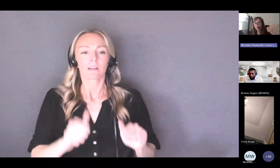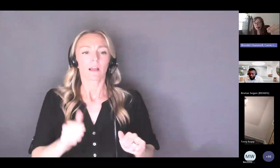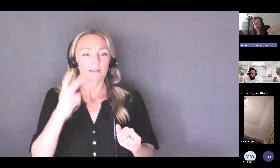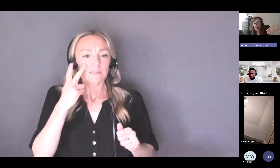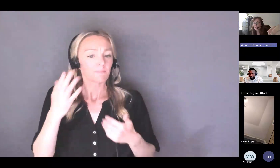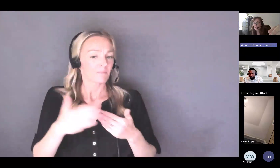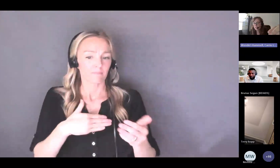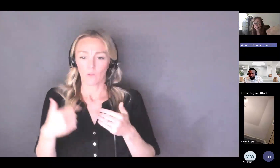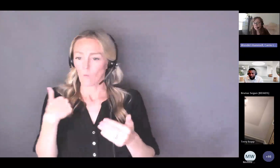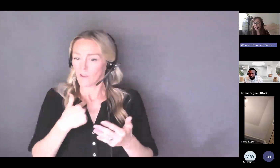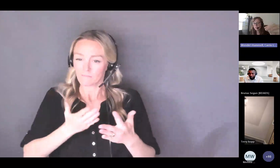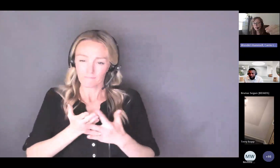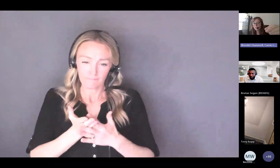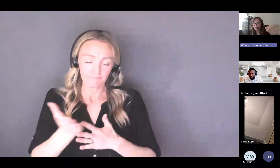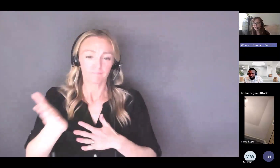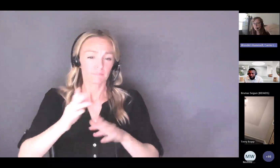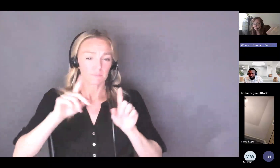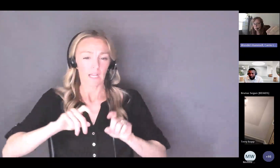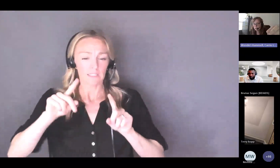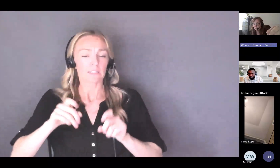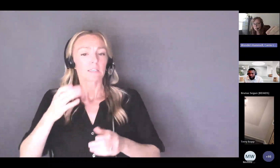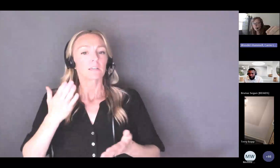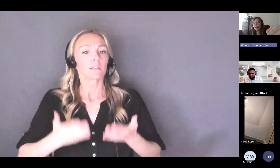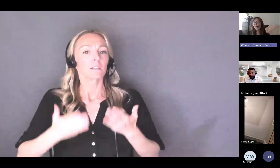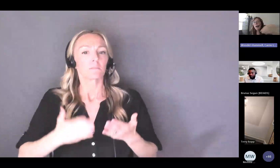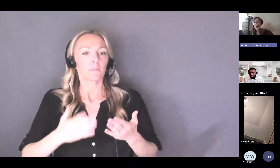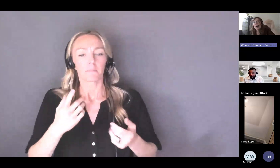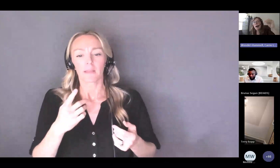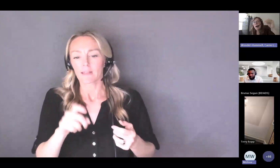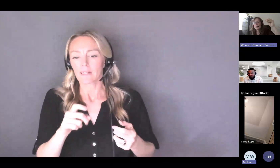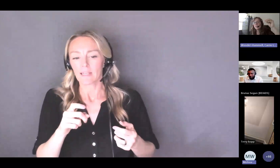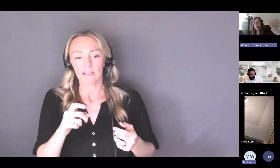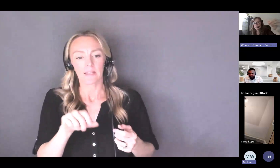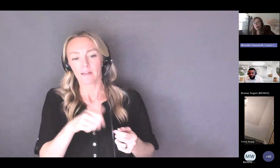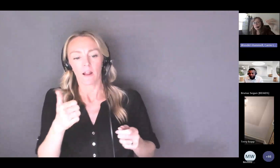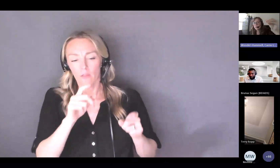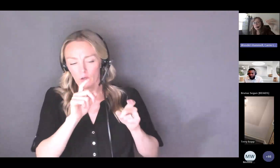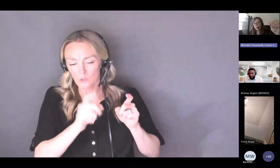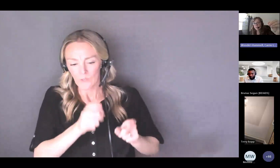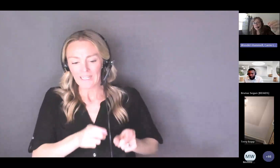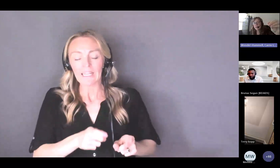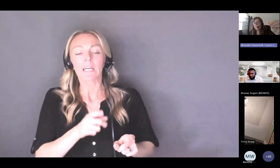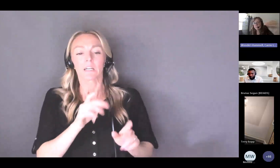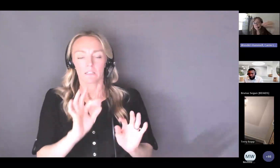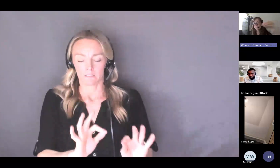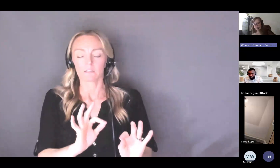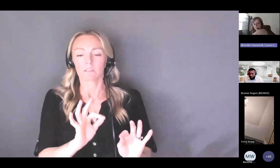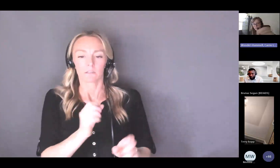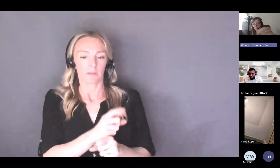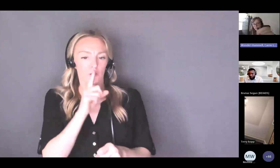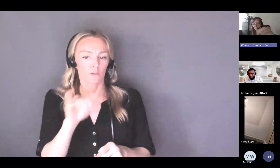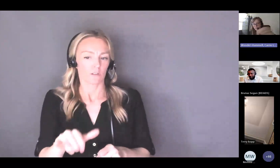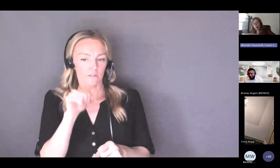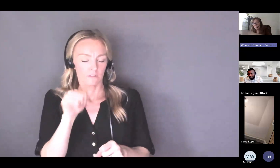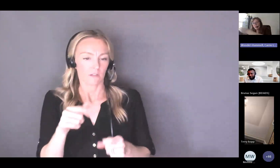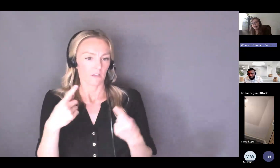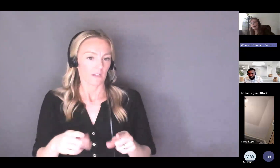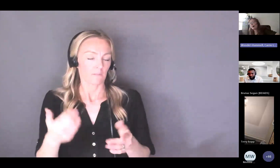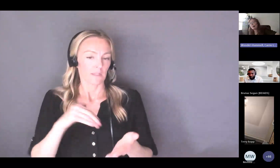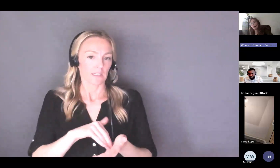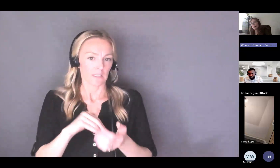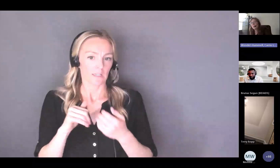through very thorough testing, is there something else that might need one more tweak to ensure that that we can move